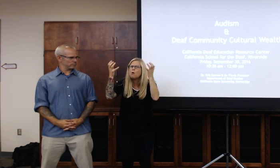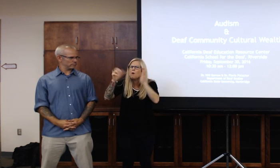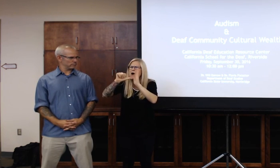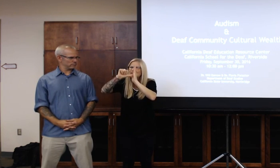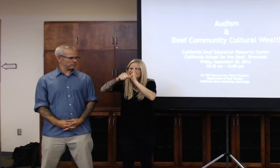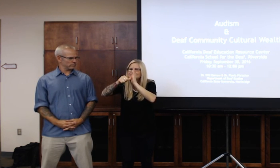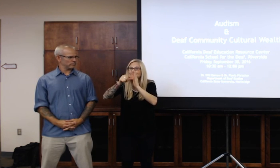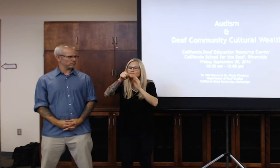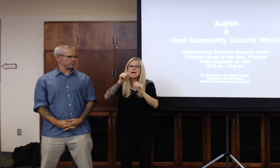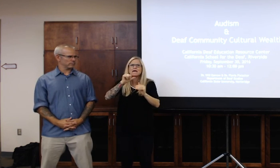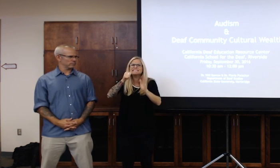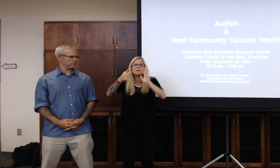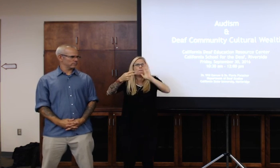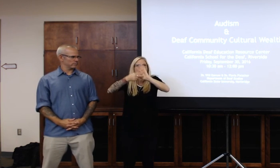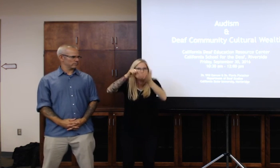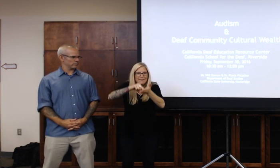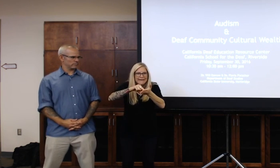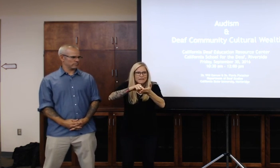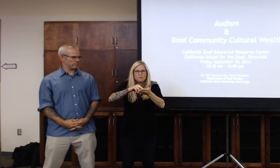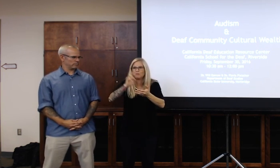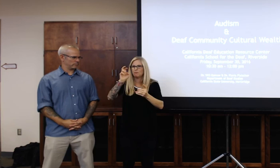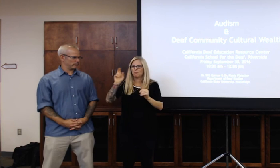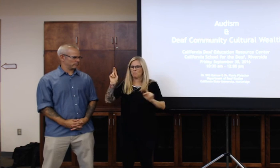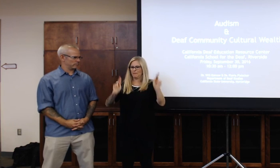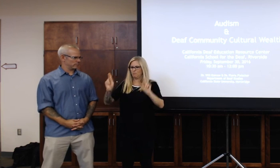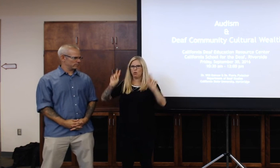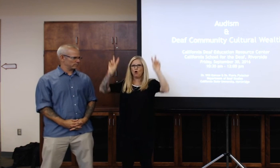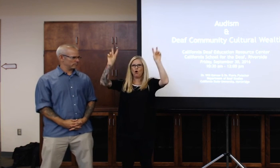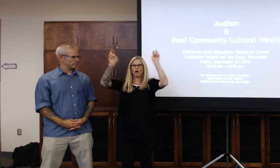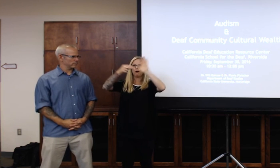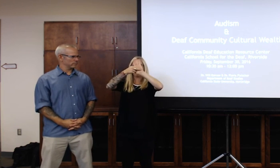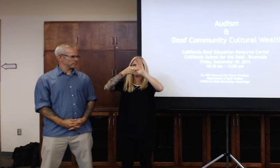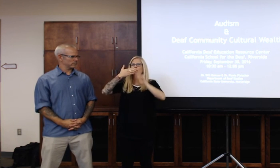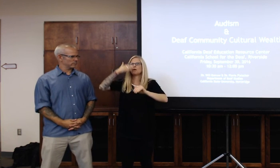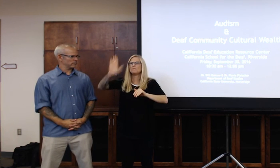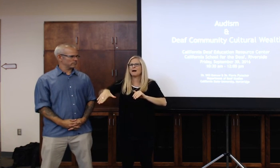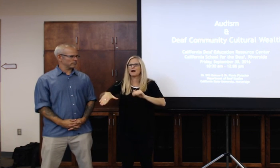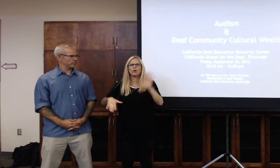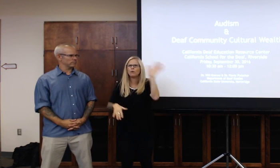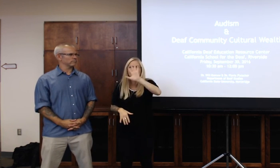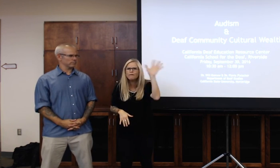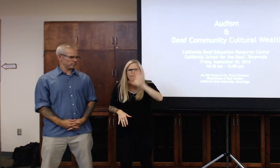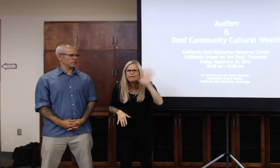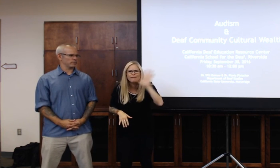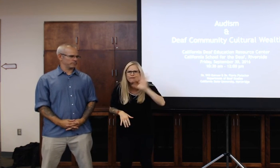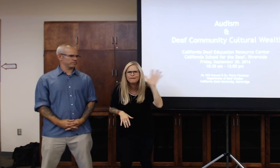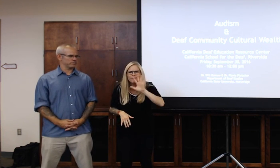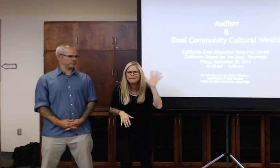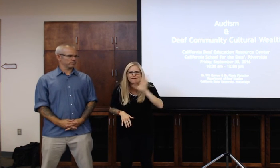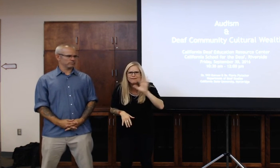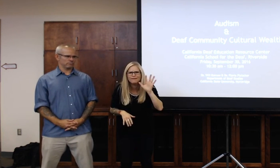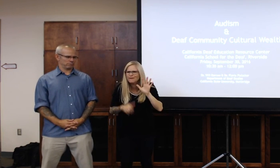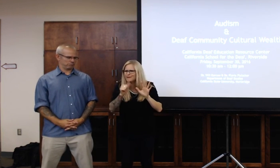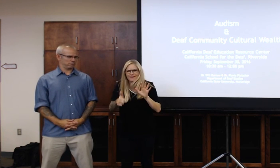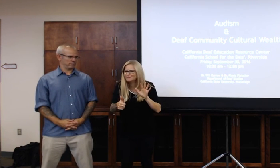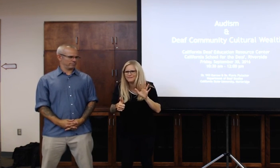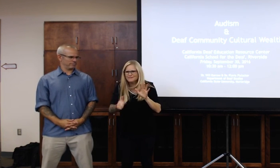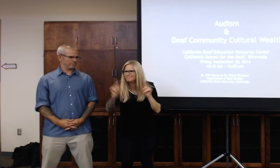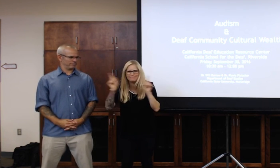Now, I wanted to emphasize, that doesn't necessarily mean that people are bad. Not at all. That's not what